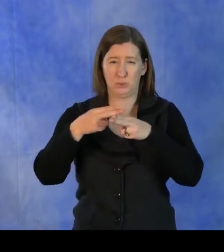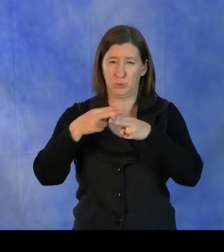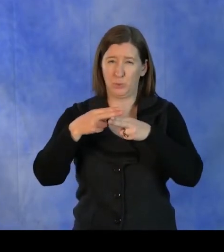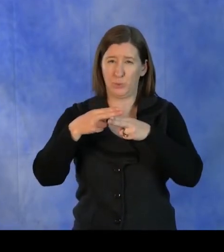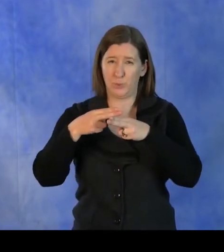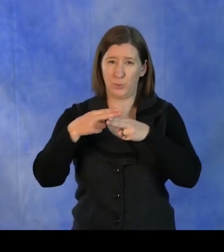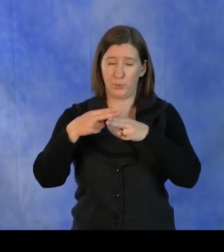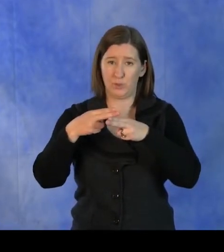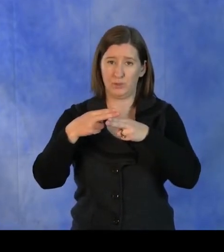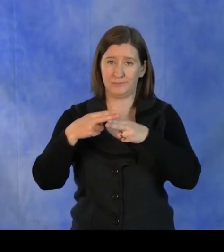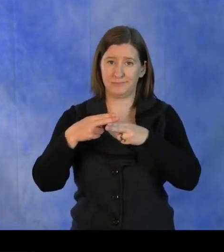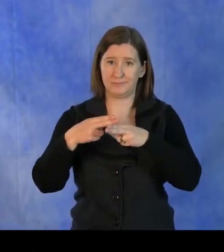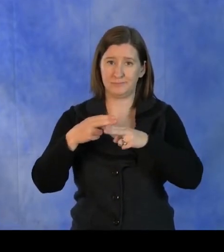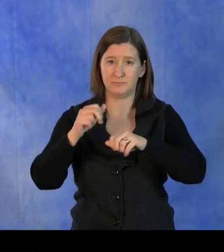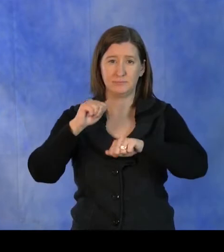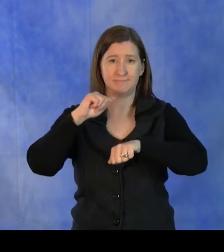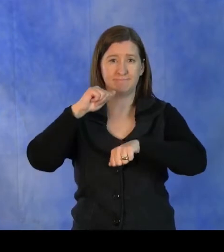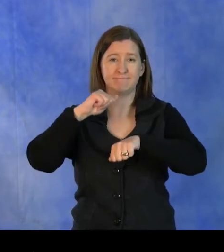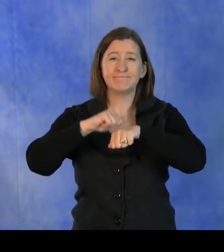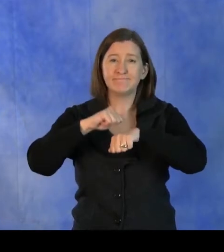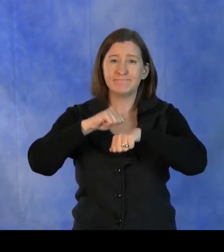But for language,